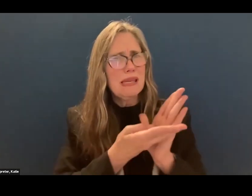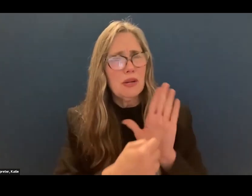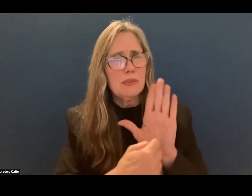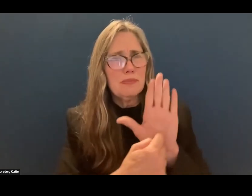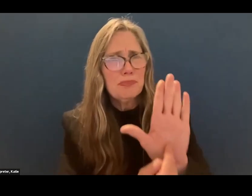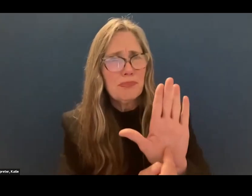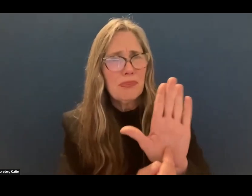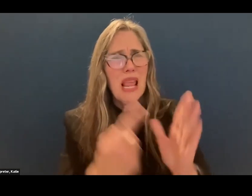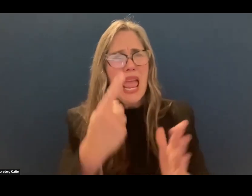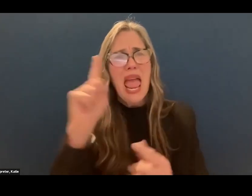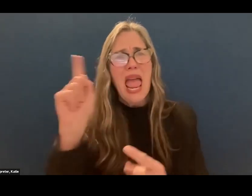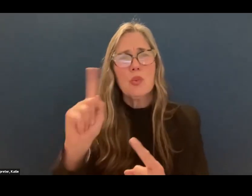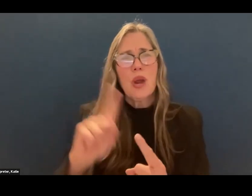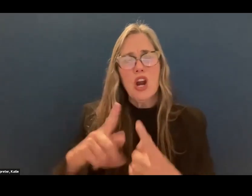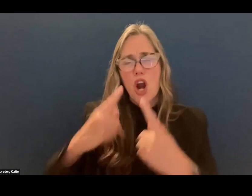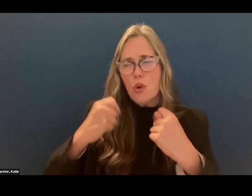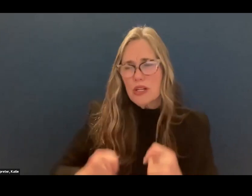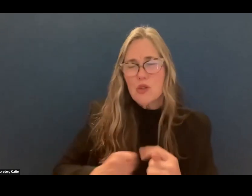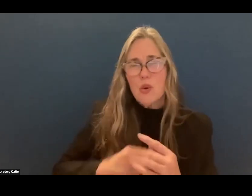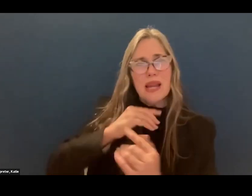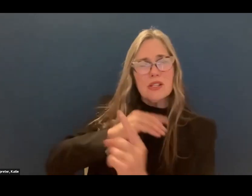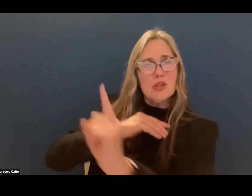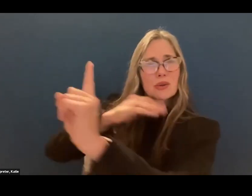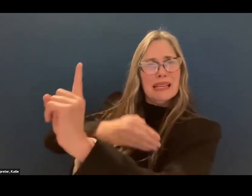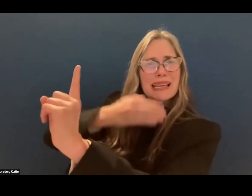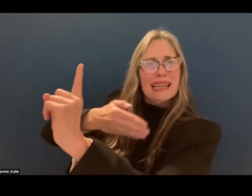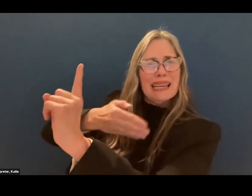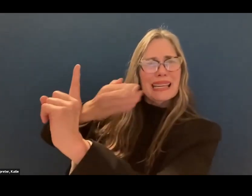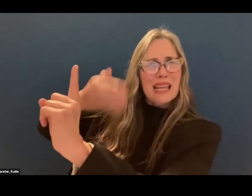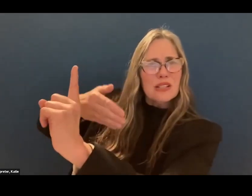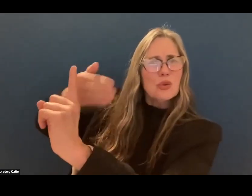get to, I think would be really helpful.